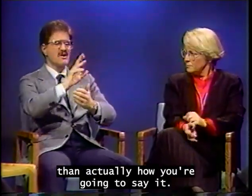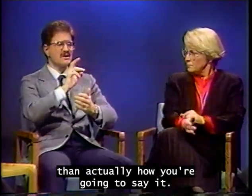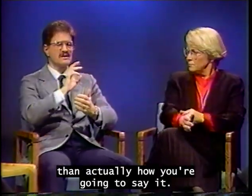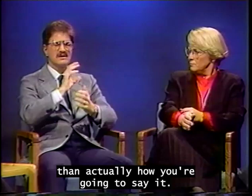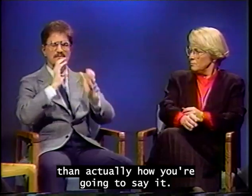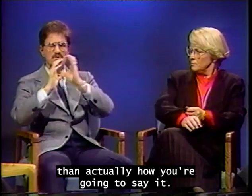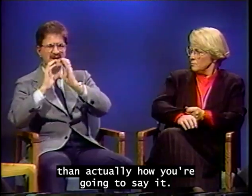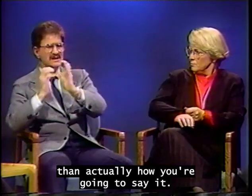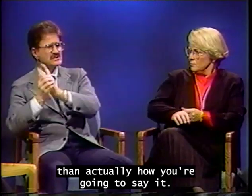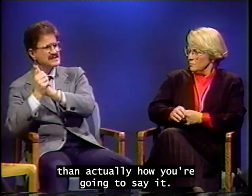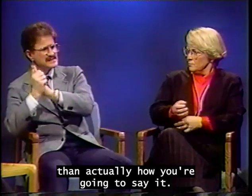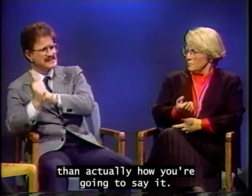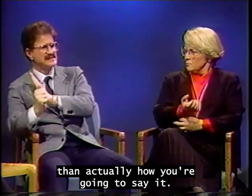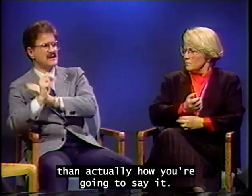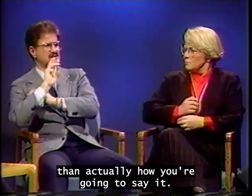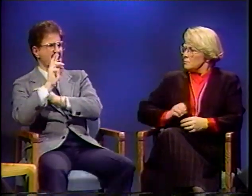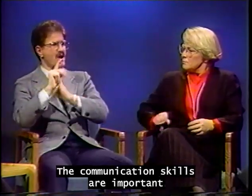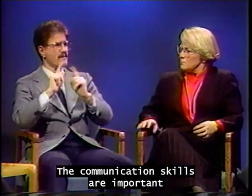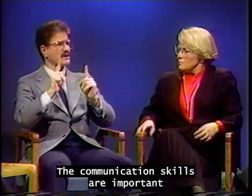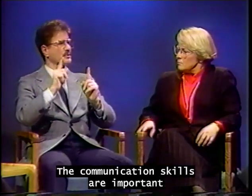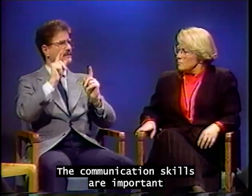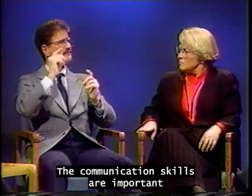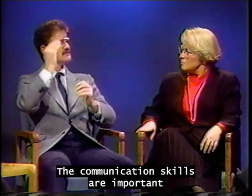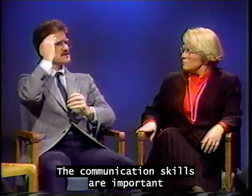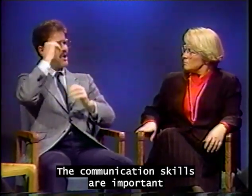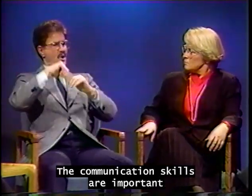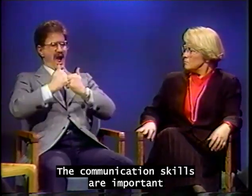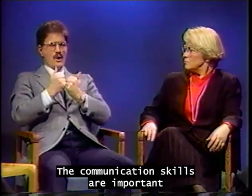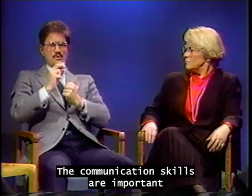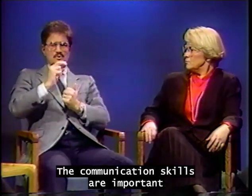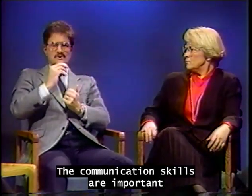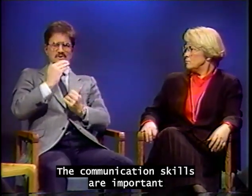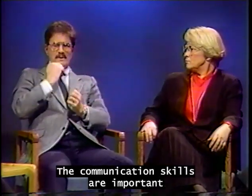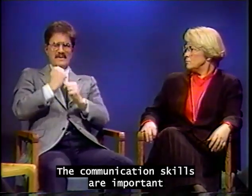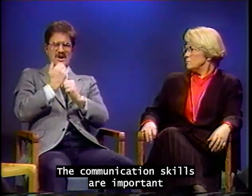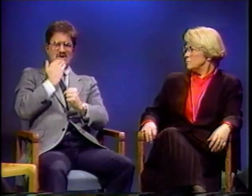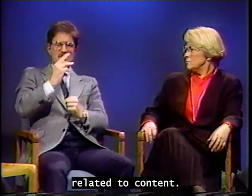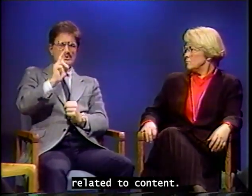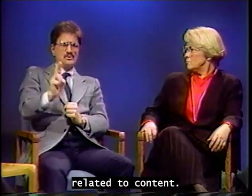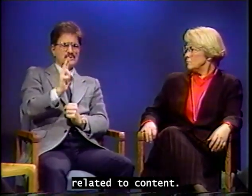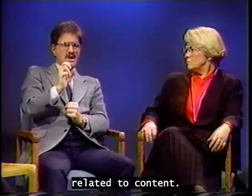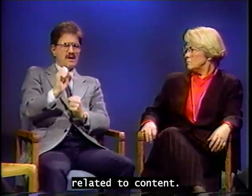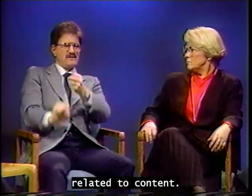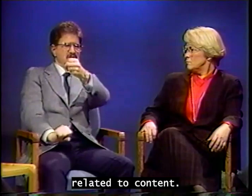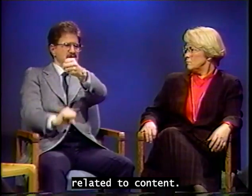actually how you're going to say it. The communication skills are important related to content.